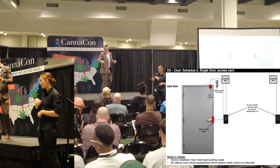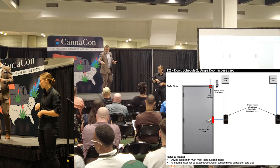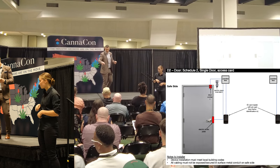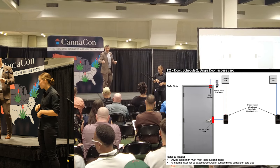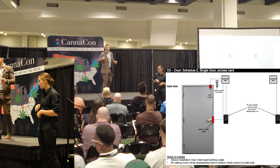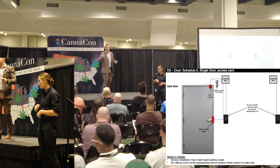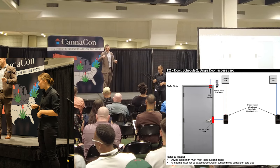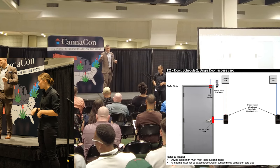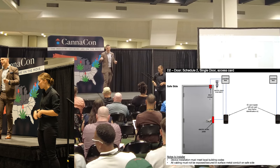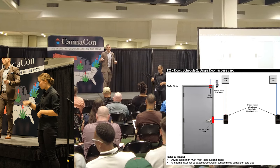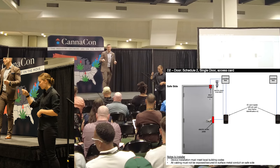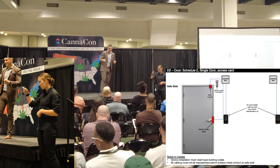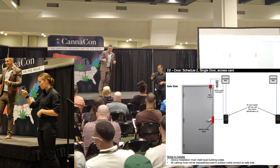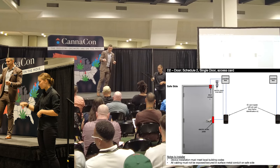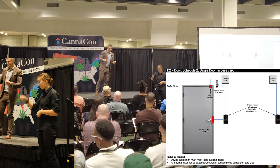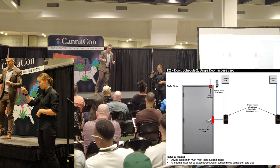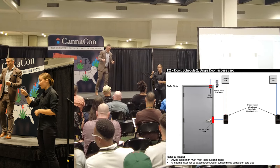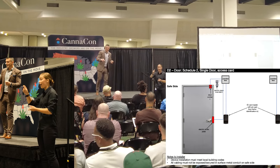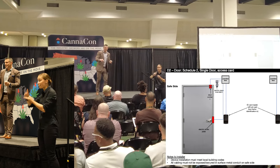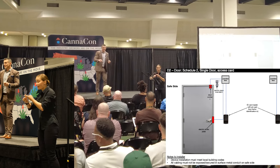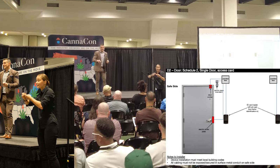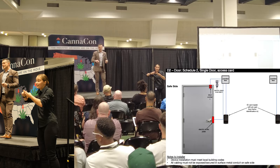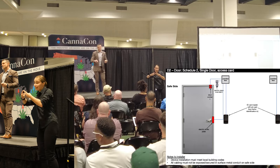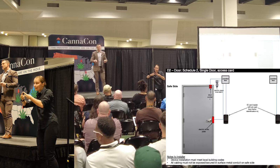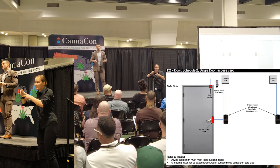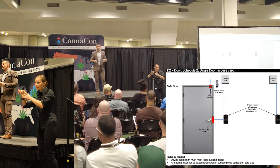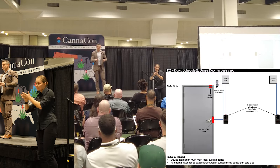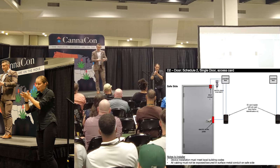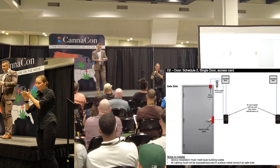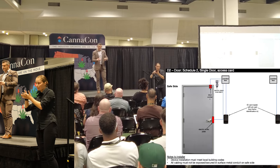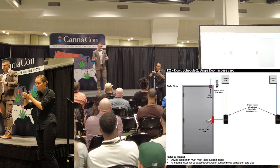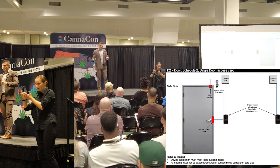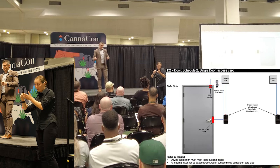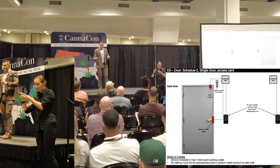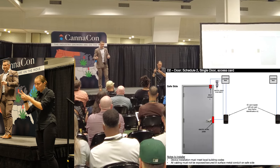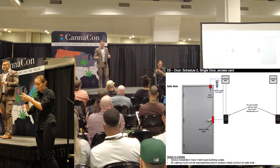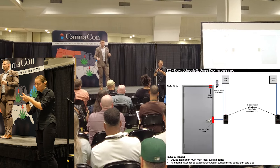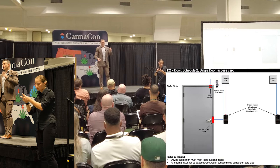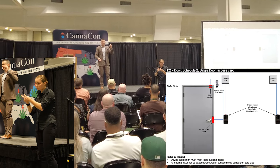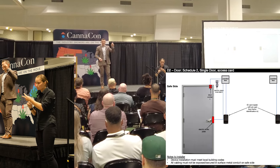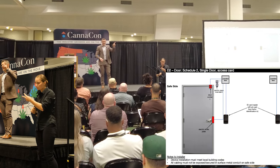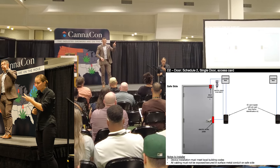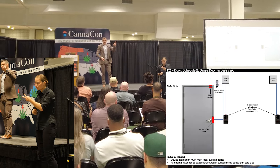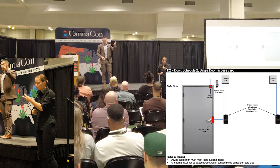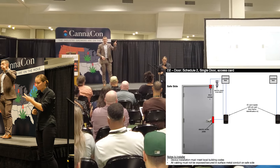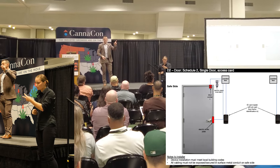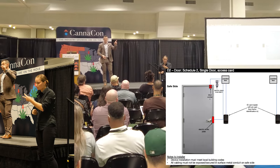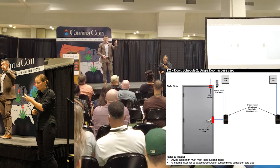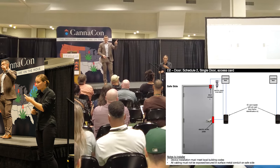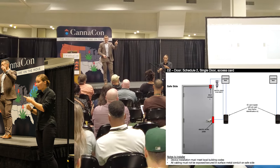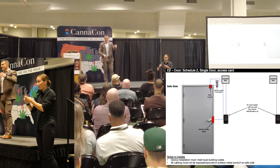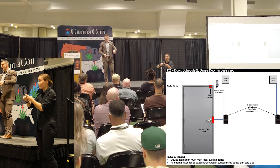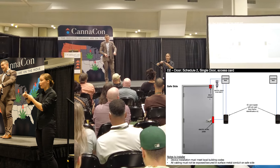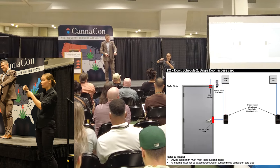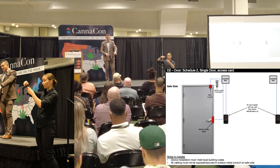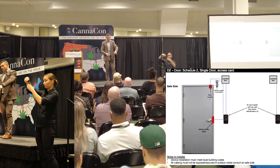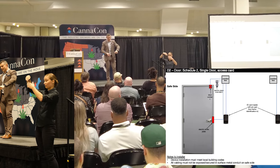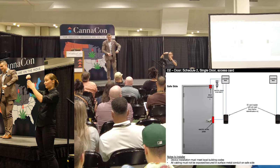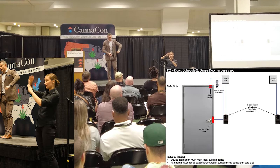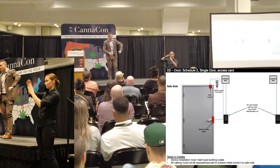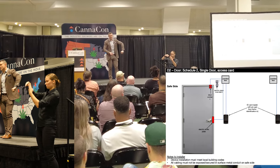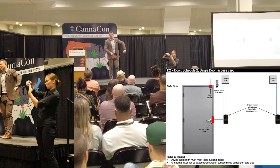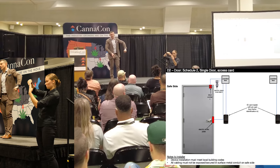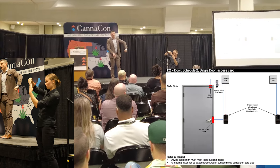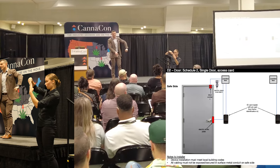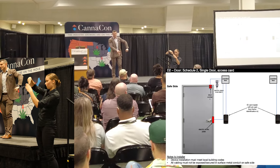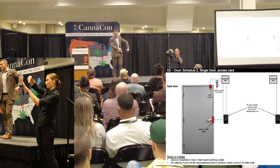the fob sensor, put in the proper pin, that electric strike gives, the door contact is shunted, and the employee